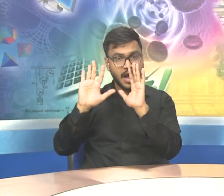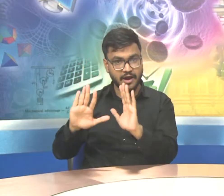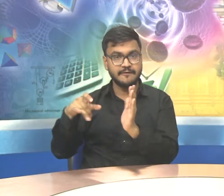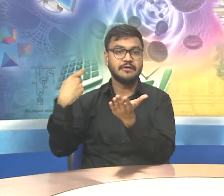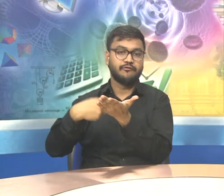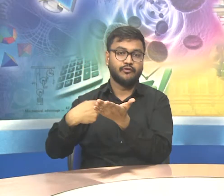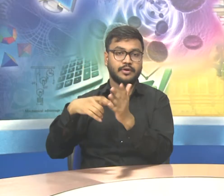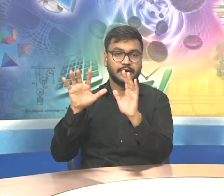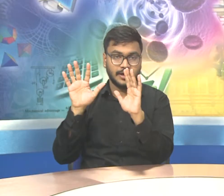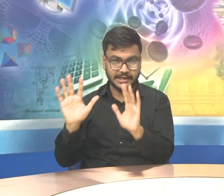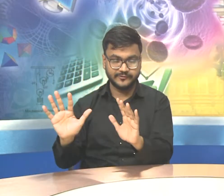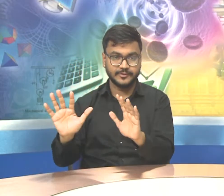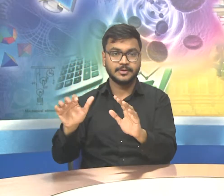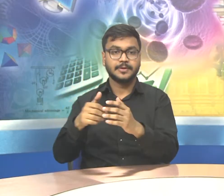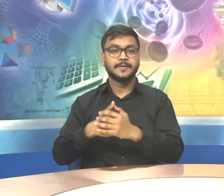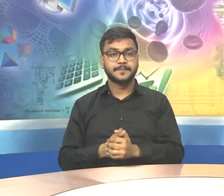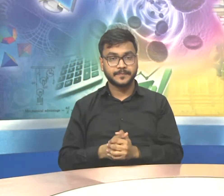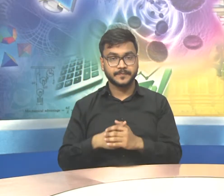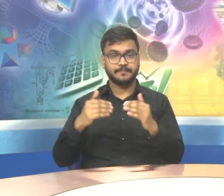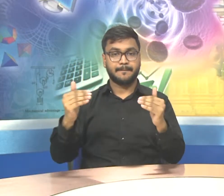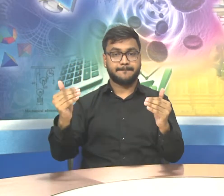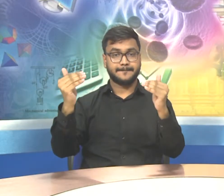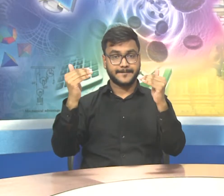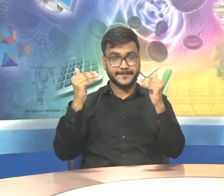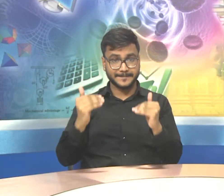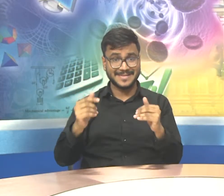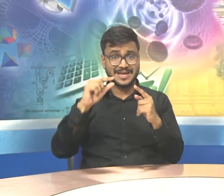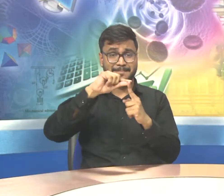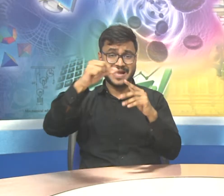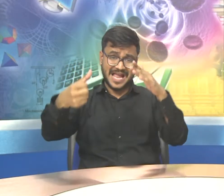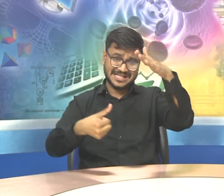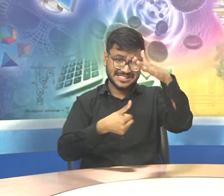of candidates to be elected plus 1.